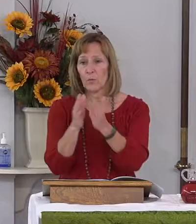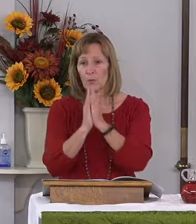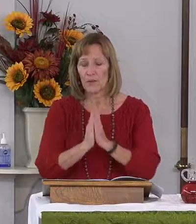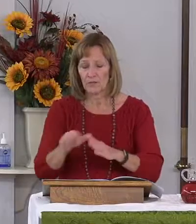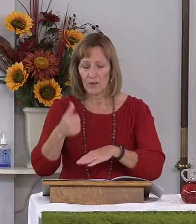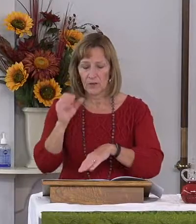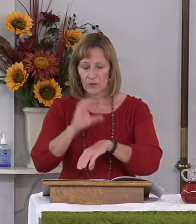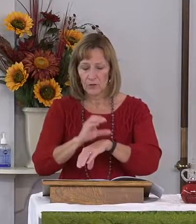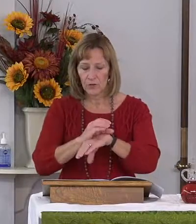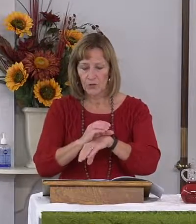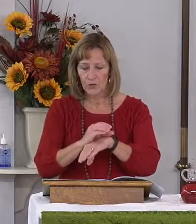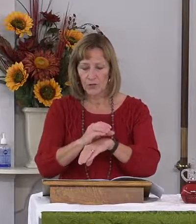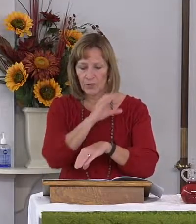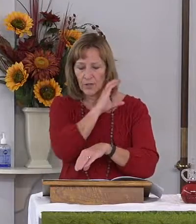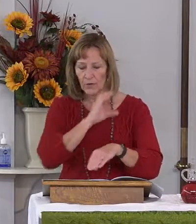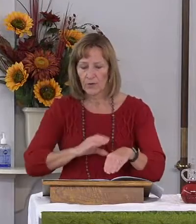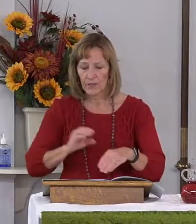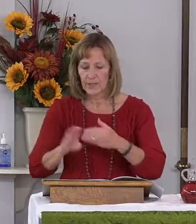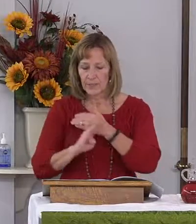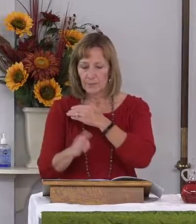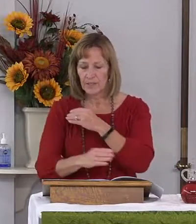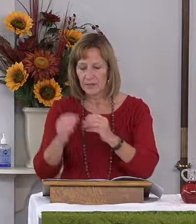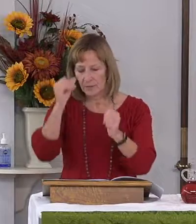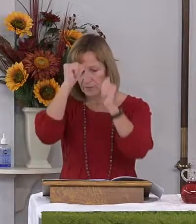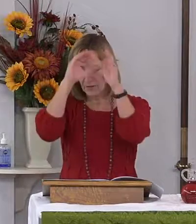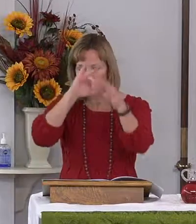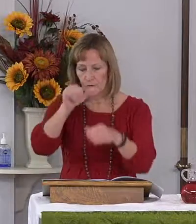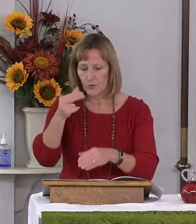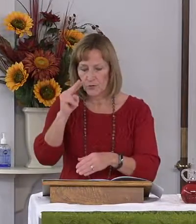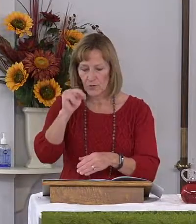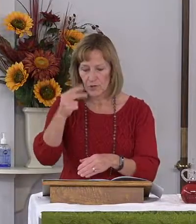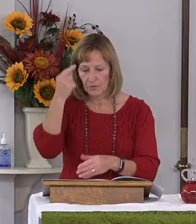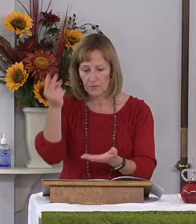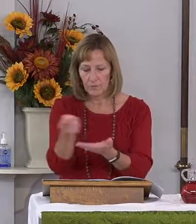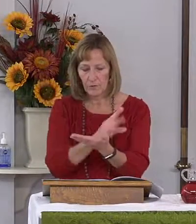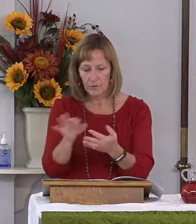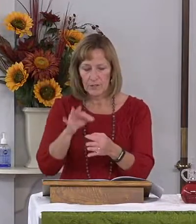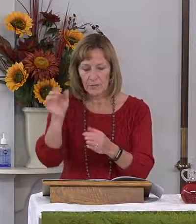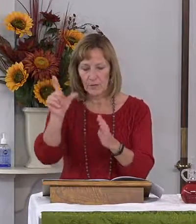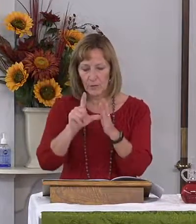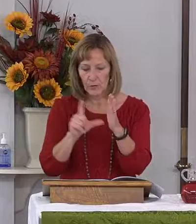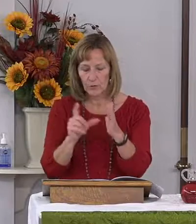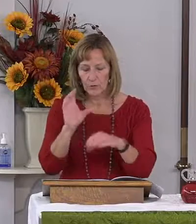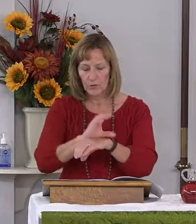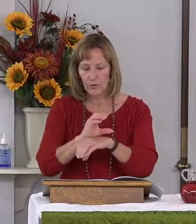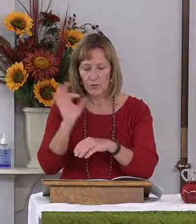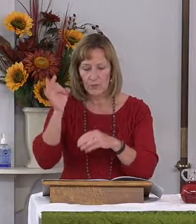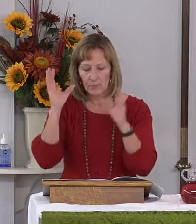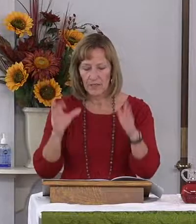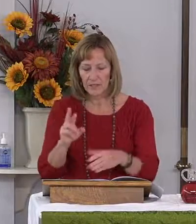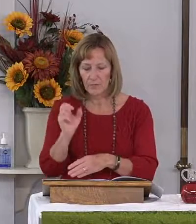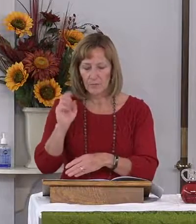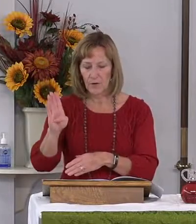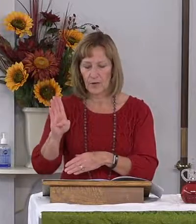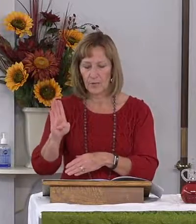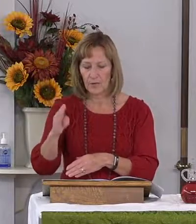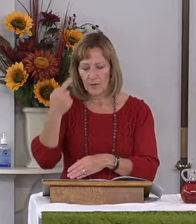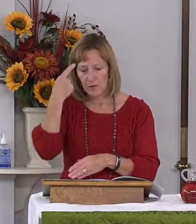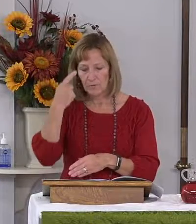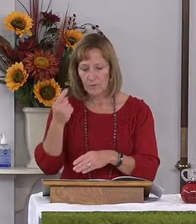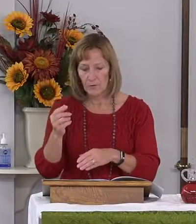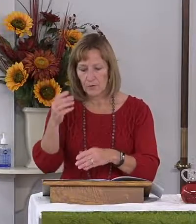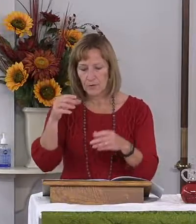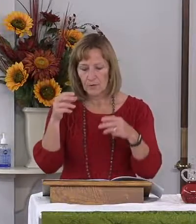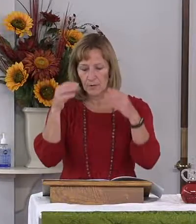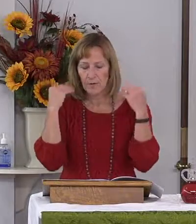our covenant congregation, Christ Episcopal and Father John, for Holy Spirit Lutheran Church and Pastor Rob, for